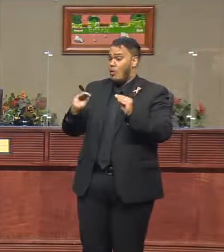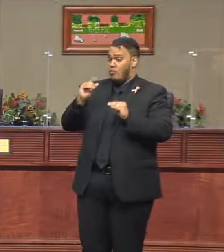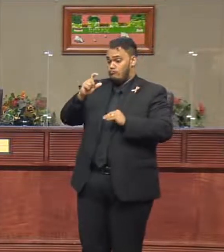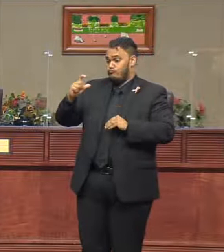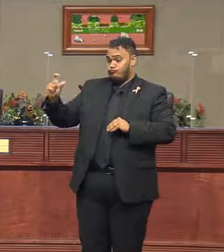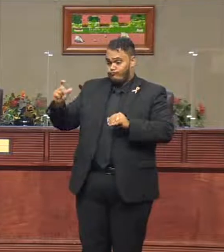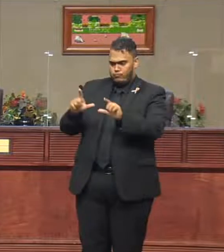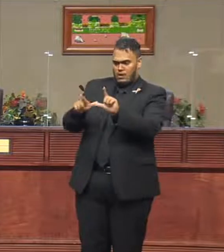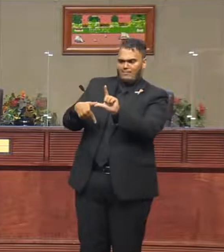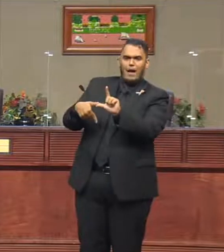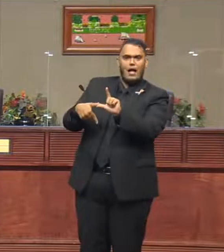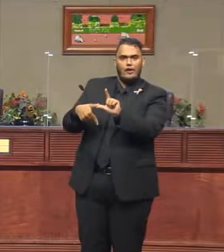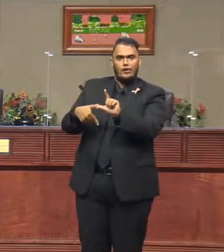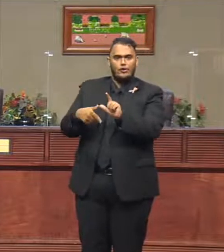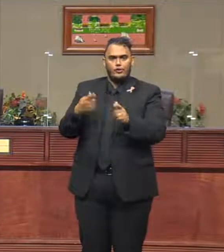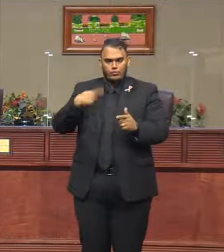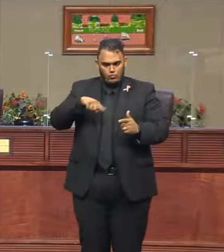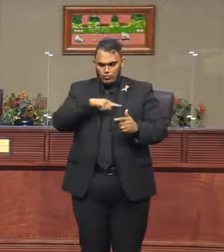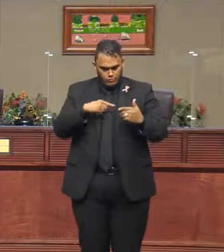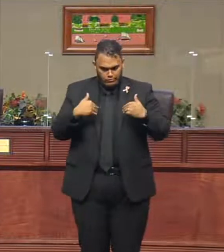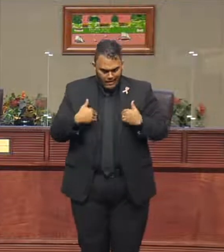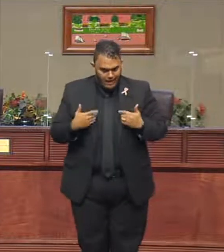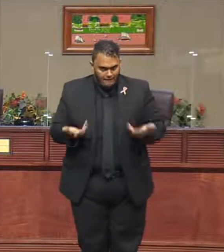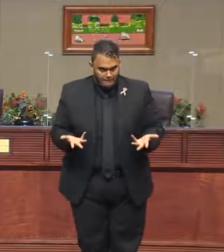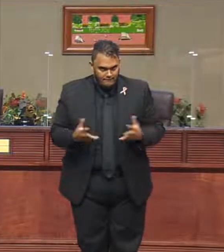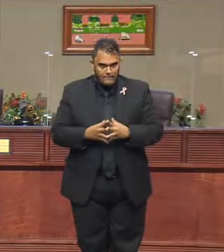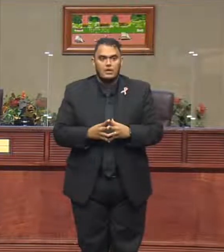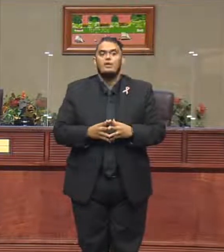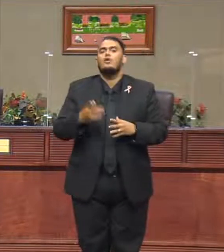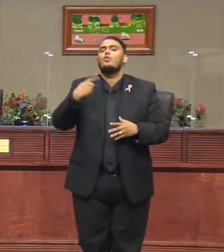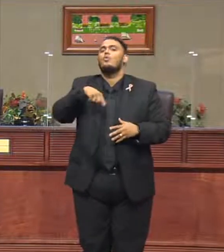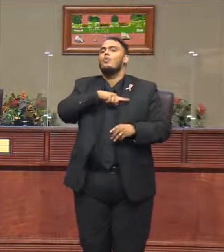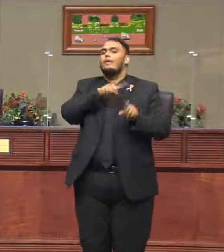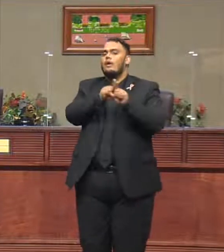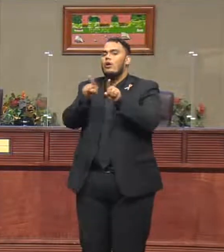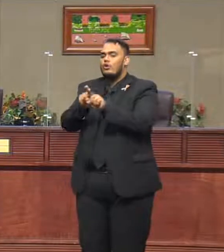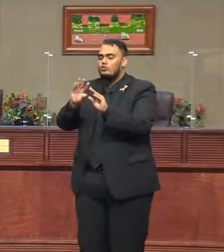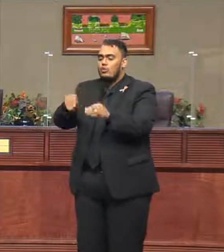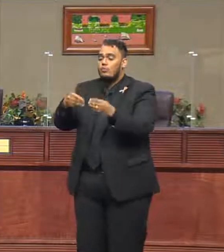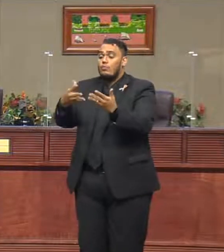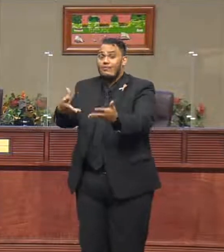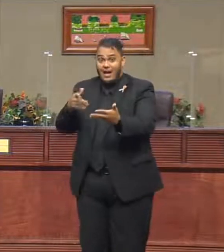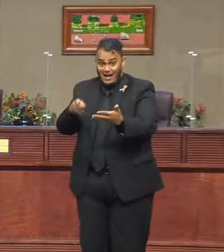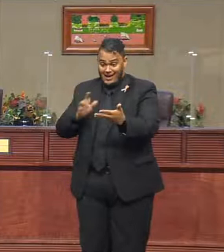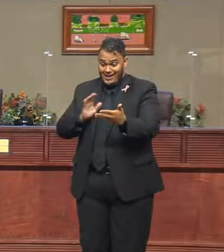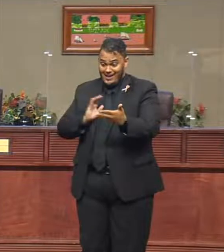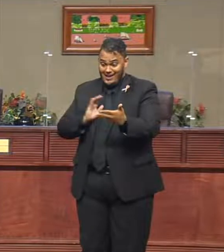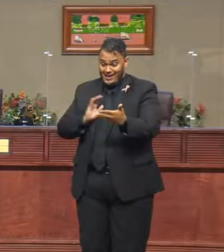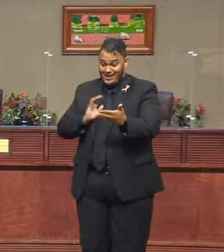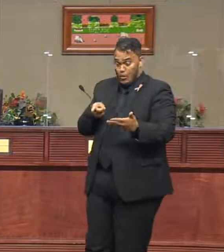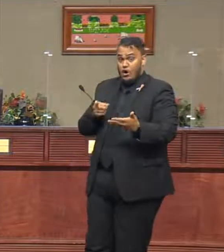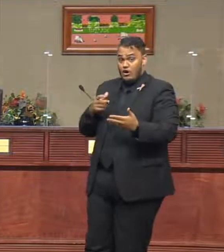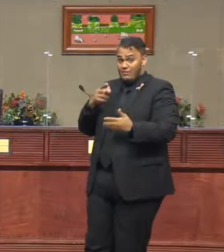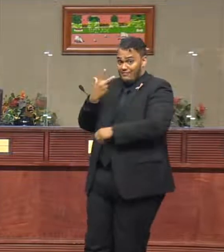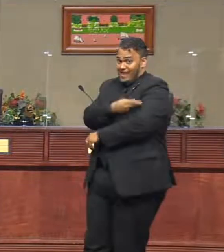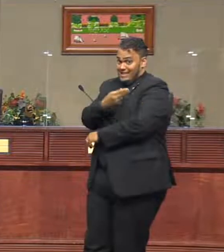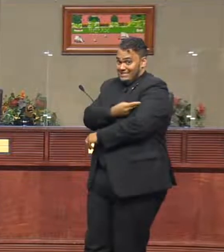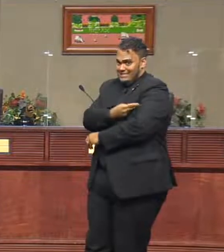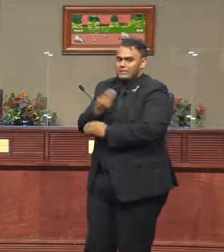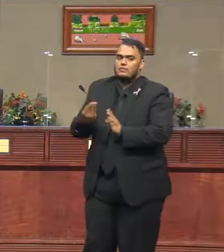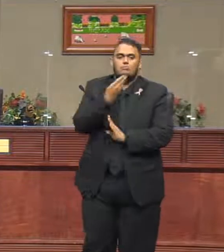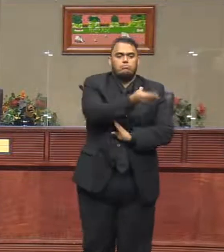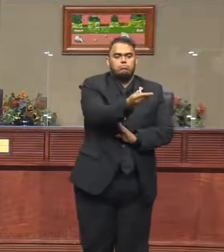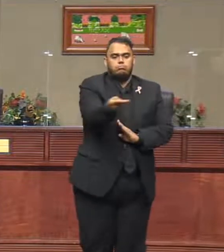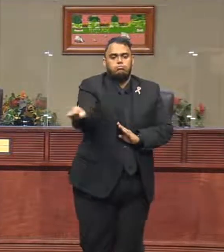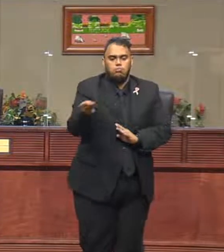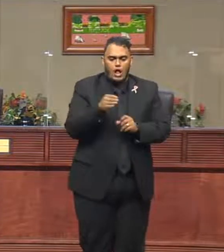we actually supplying vaccines from our cache of vaccines to local providers, practices, pediatric practices,